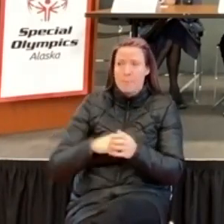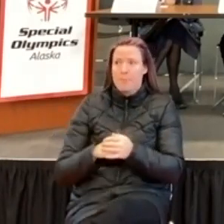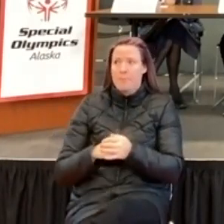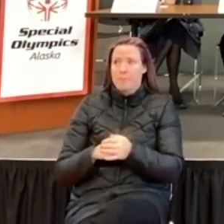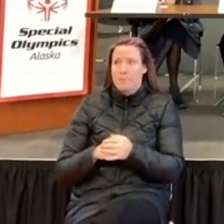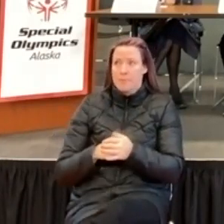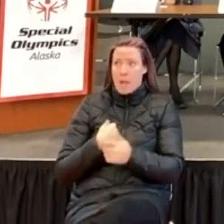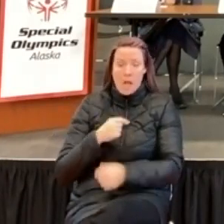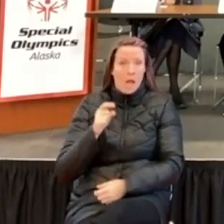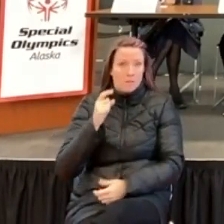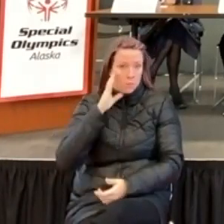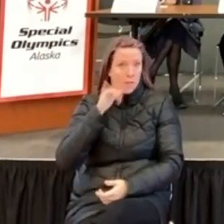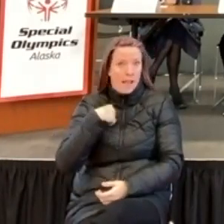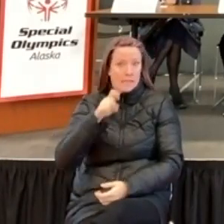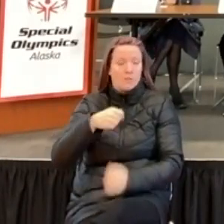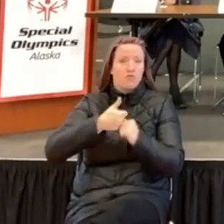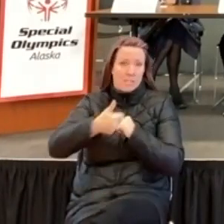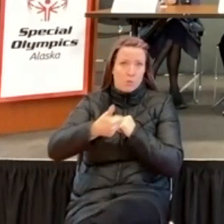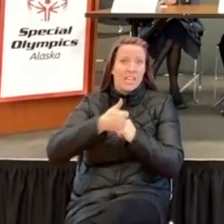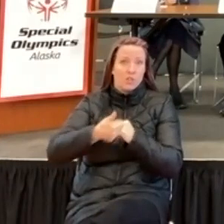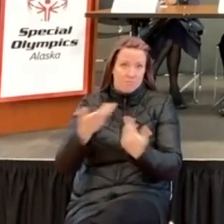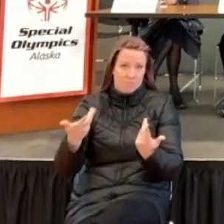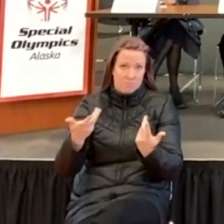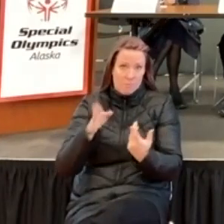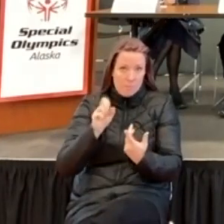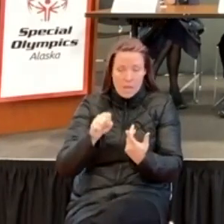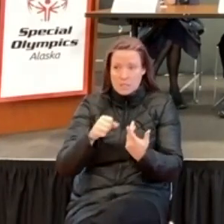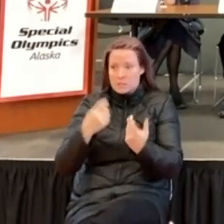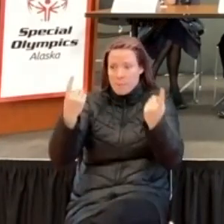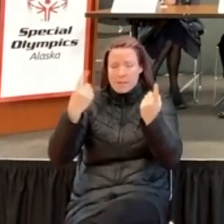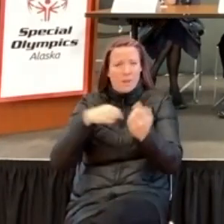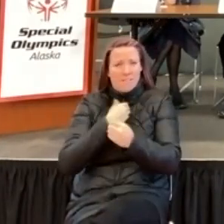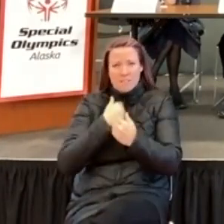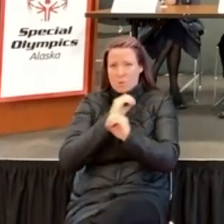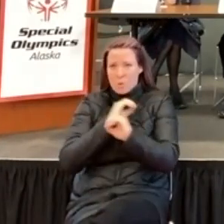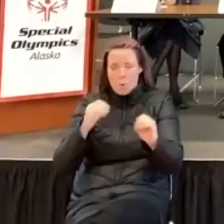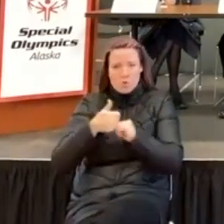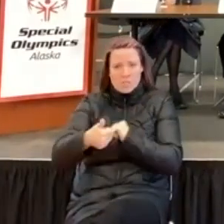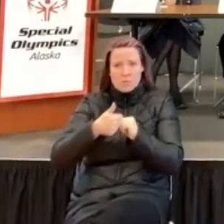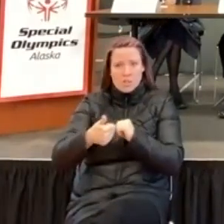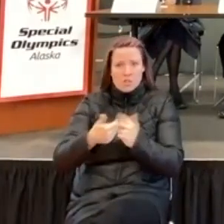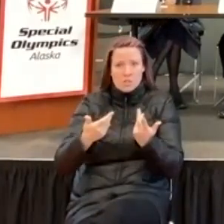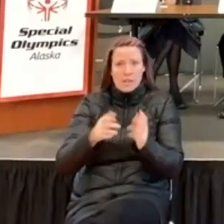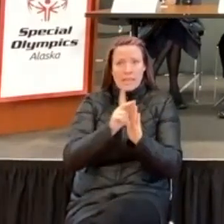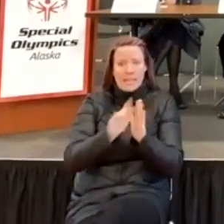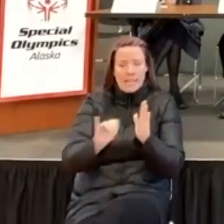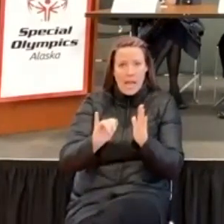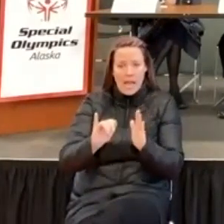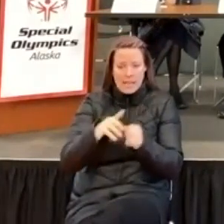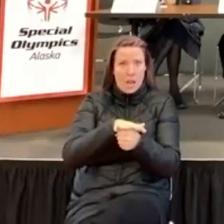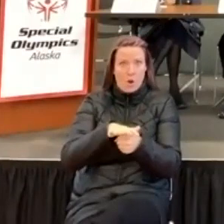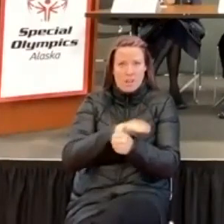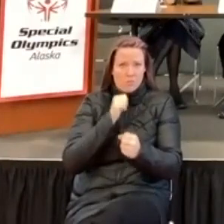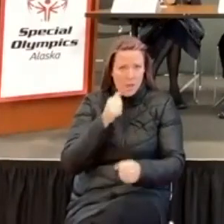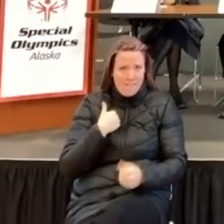I see that we need are transportation. We basically don't have any transportation down on the Lower Kenai Peninsula. We